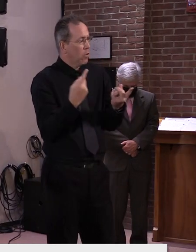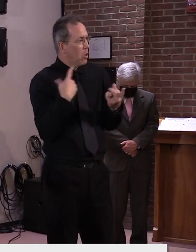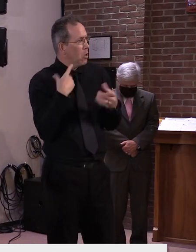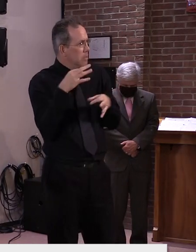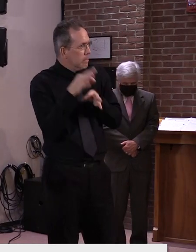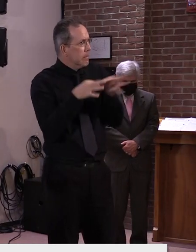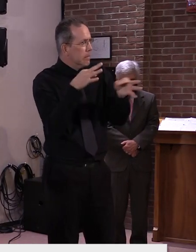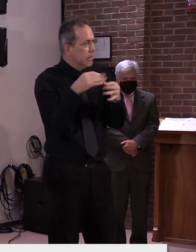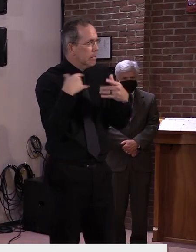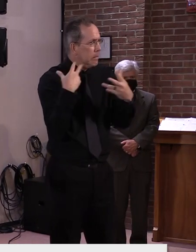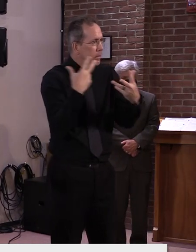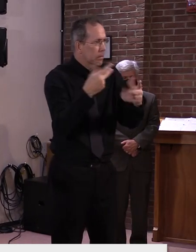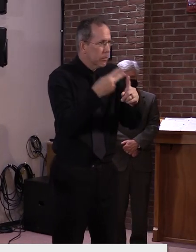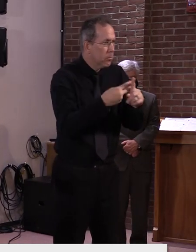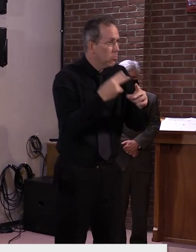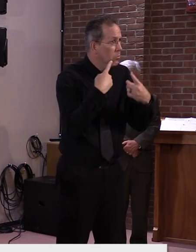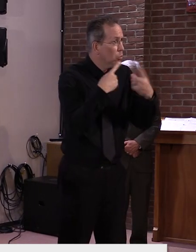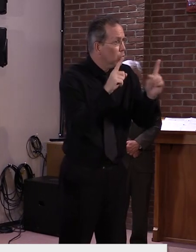Thank you.